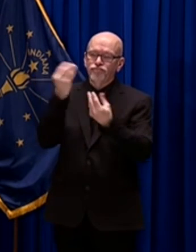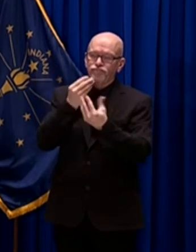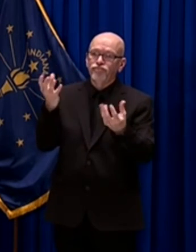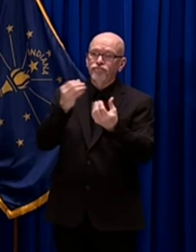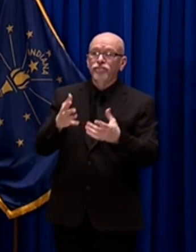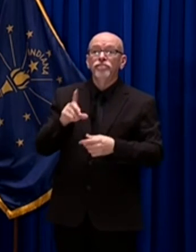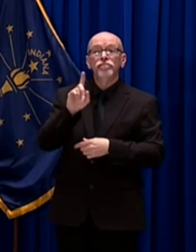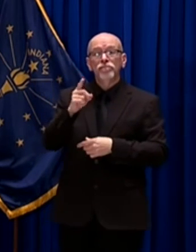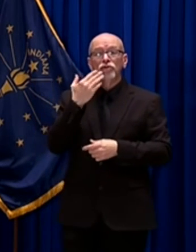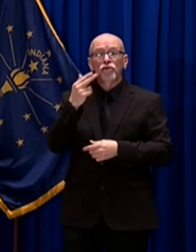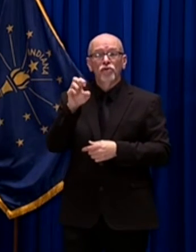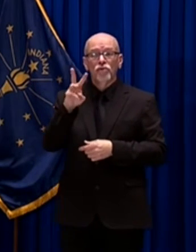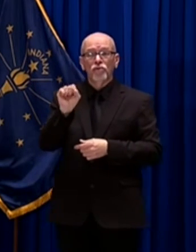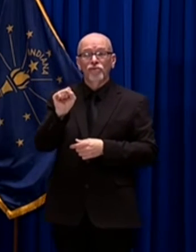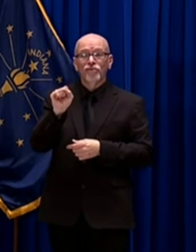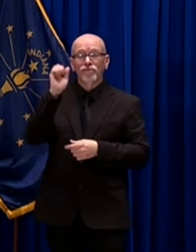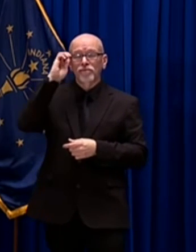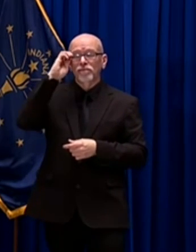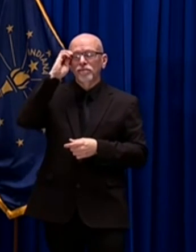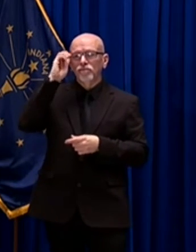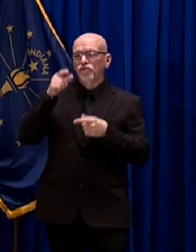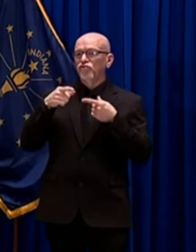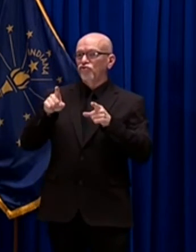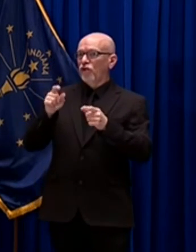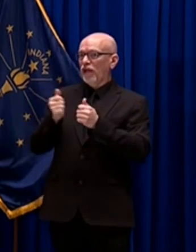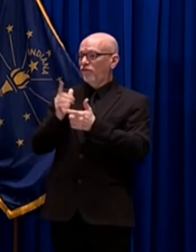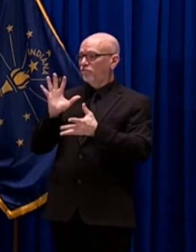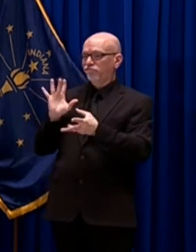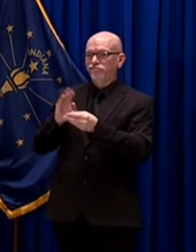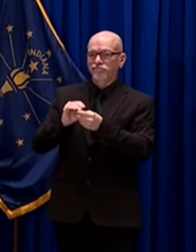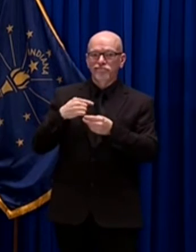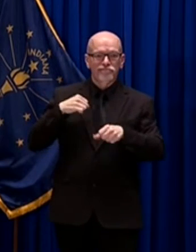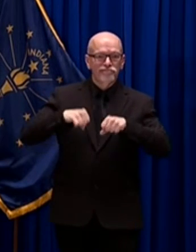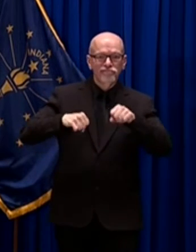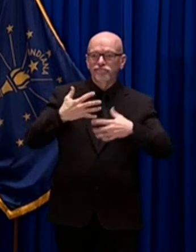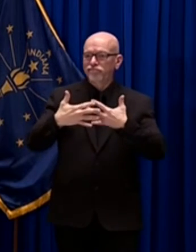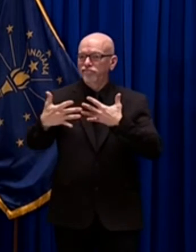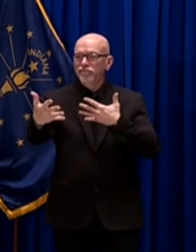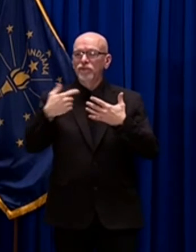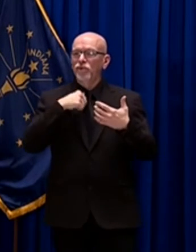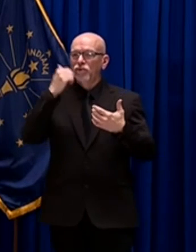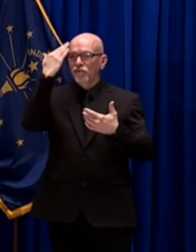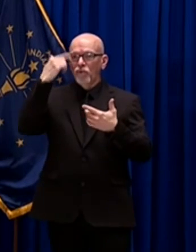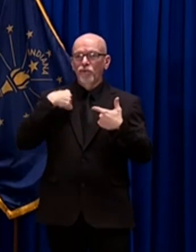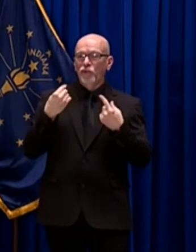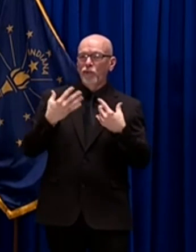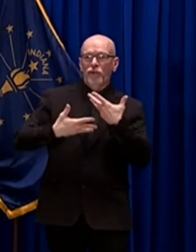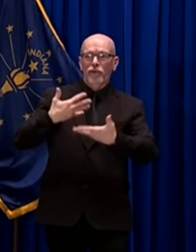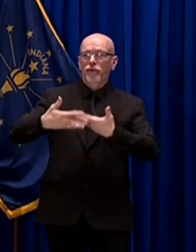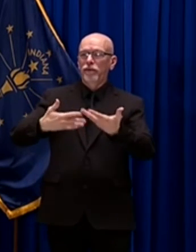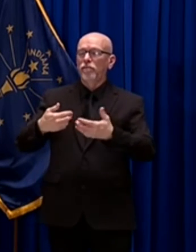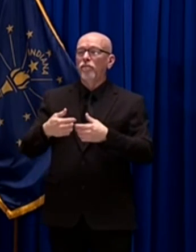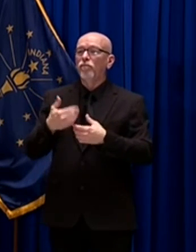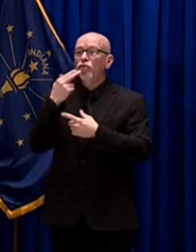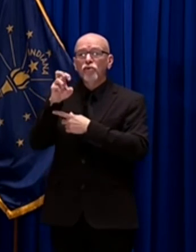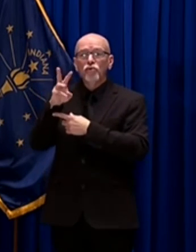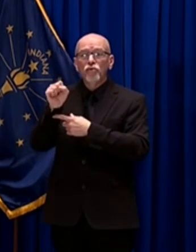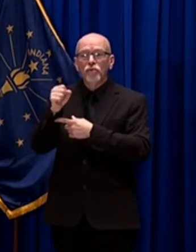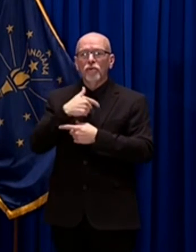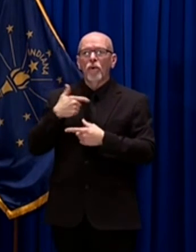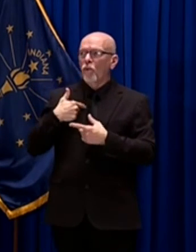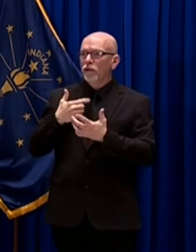The good news is, during all this uncertainty that we're all sailing through, we are sailing